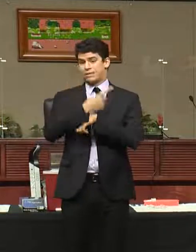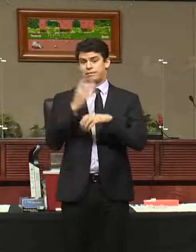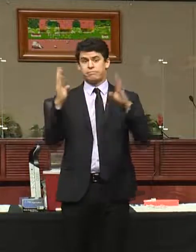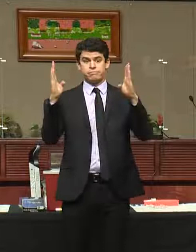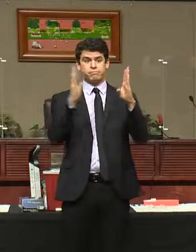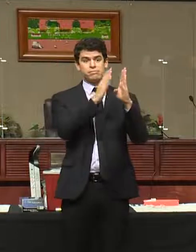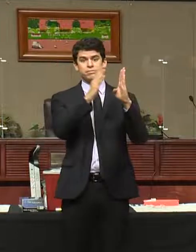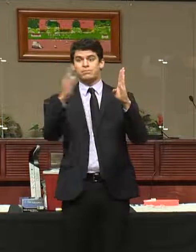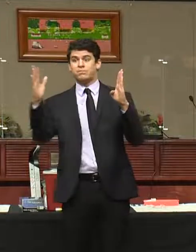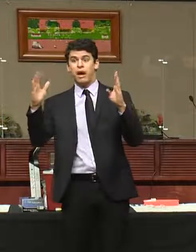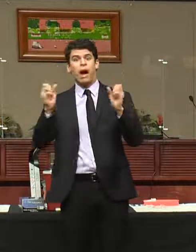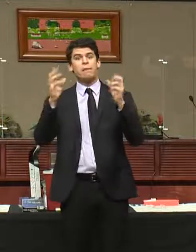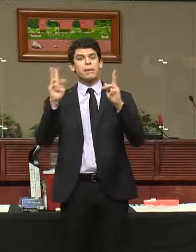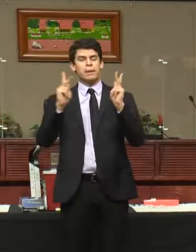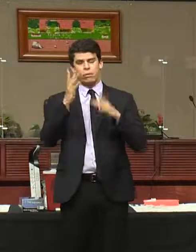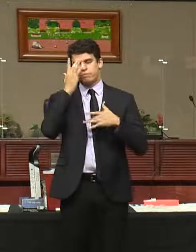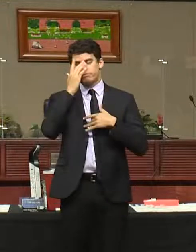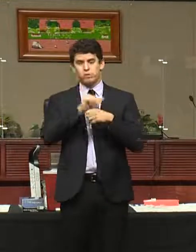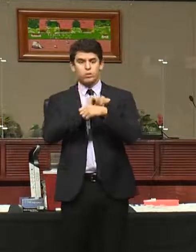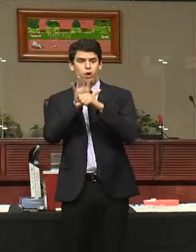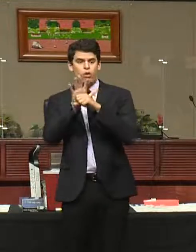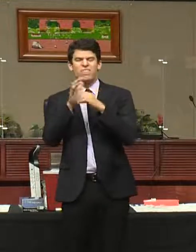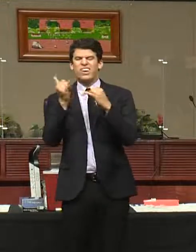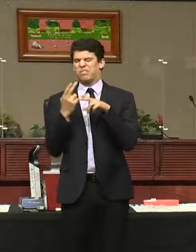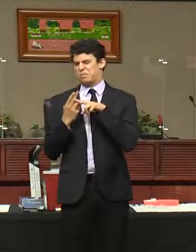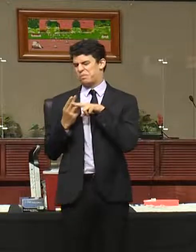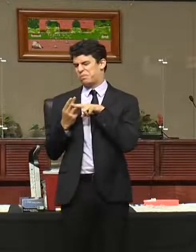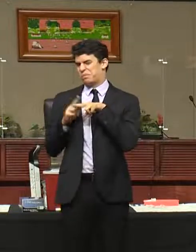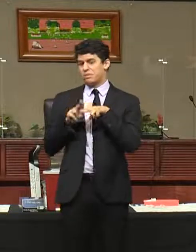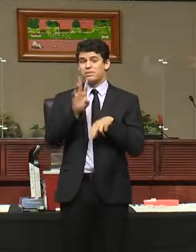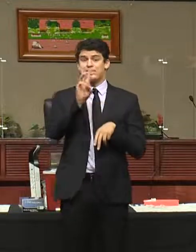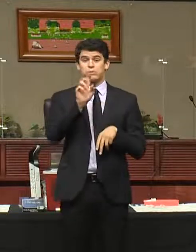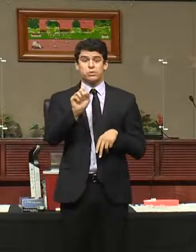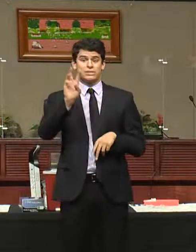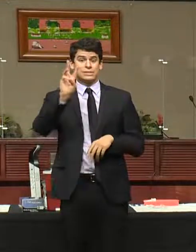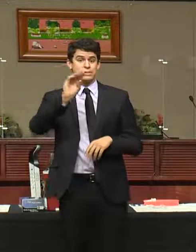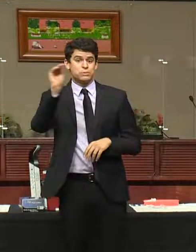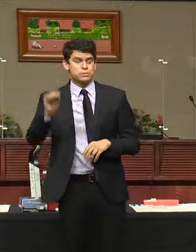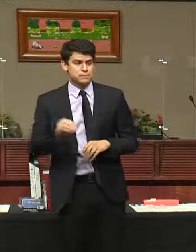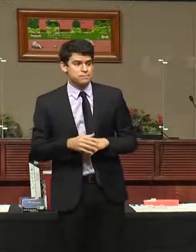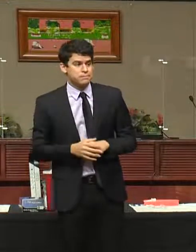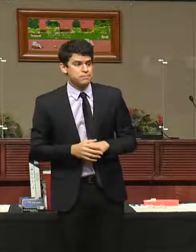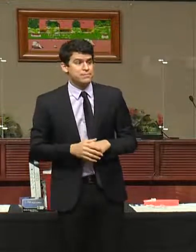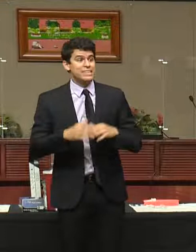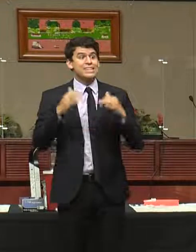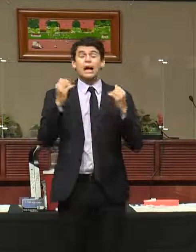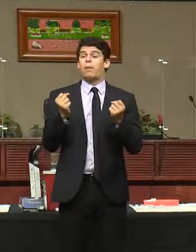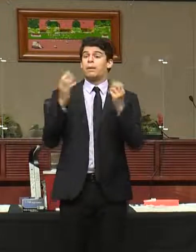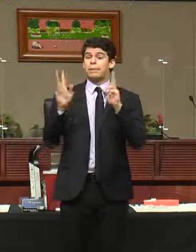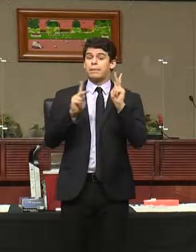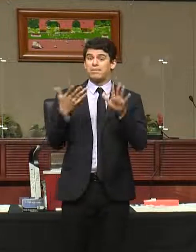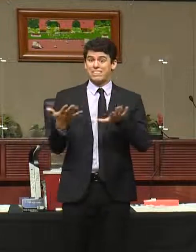average went a little bit up to 6.6. The number of deaths is up to